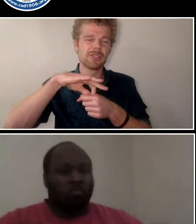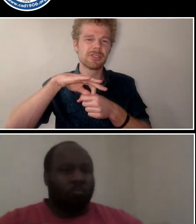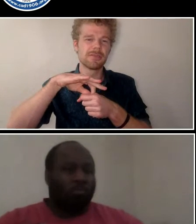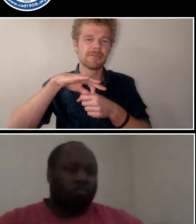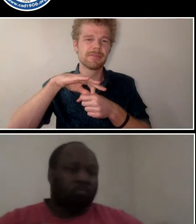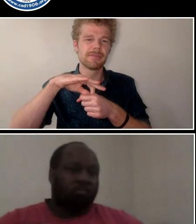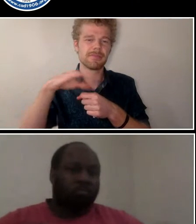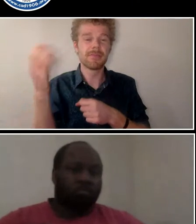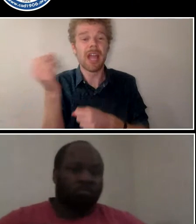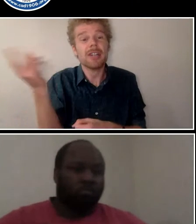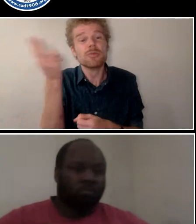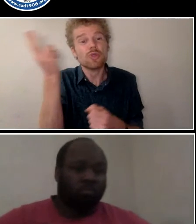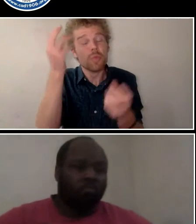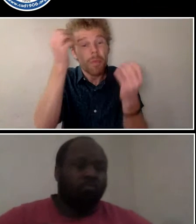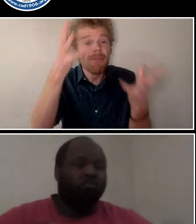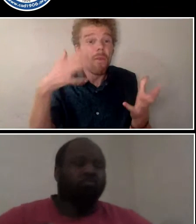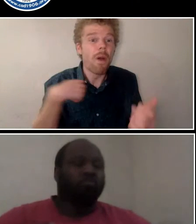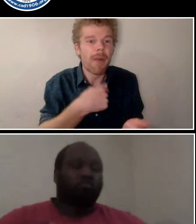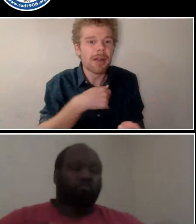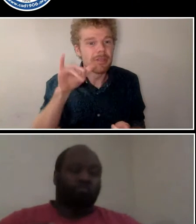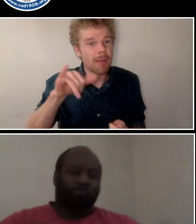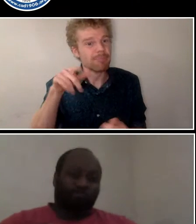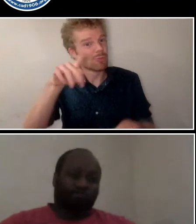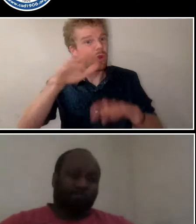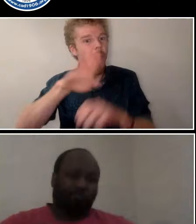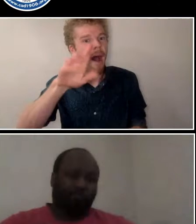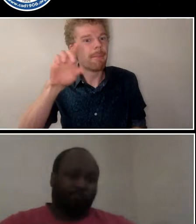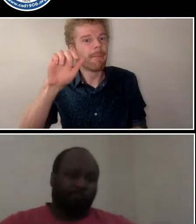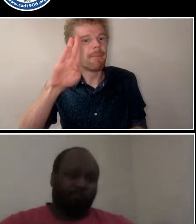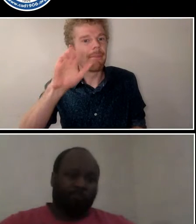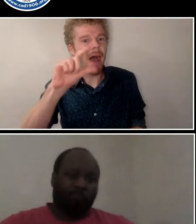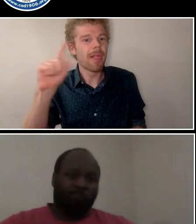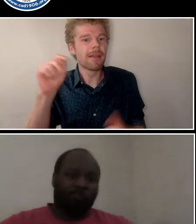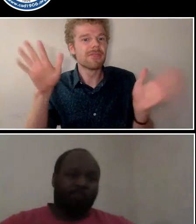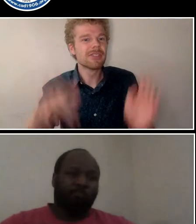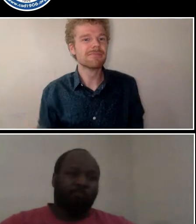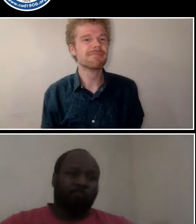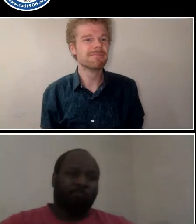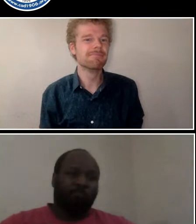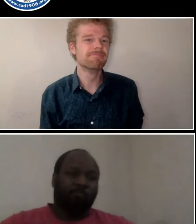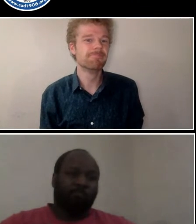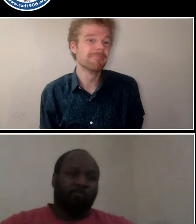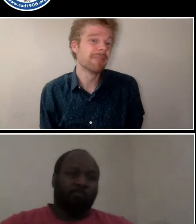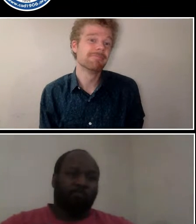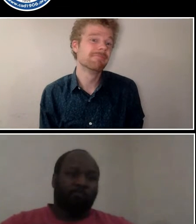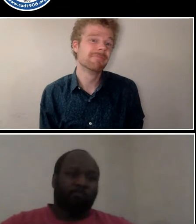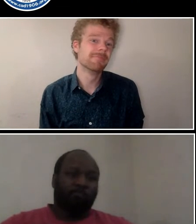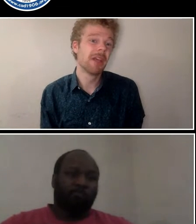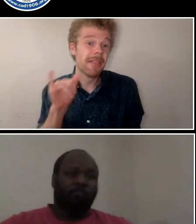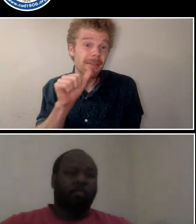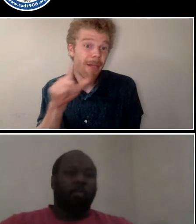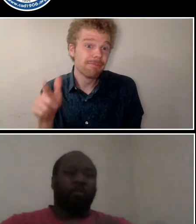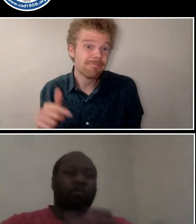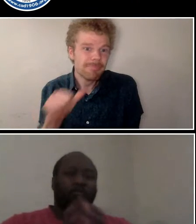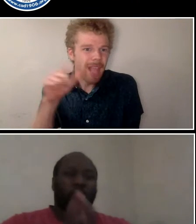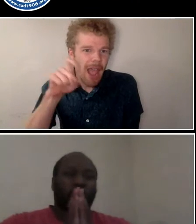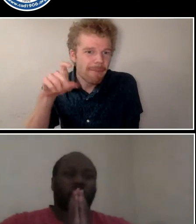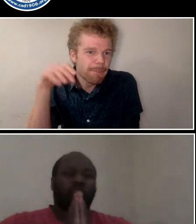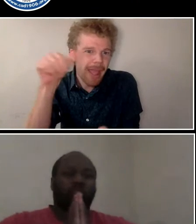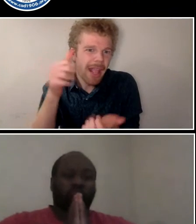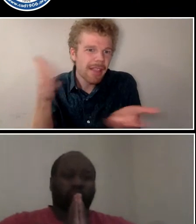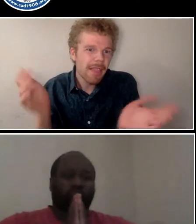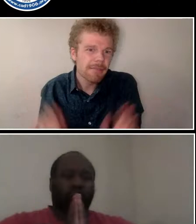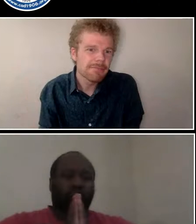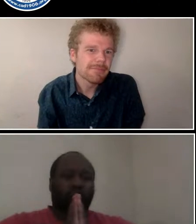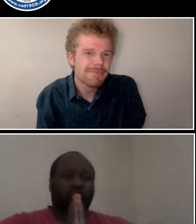in August I could submit that to them, and I could officially